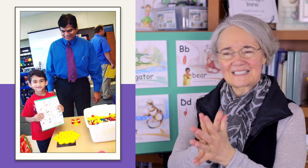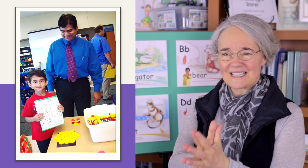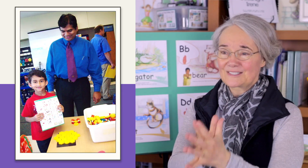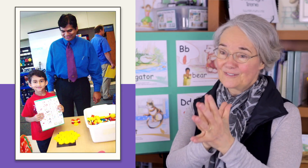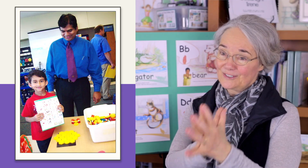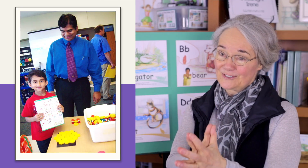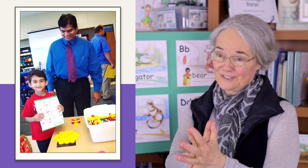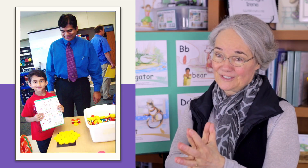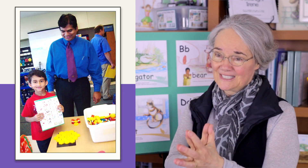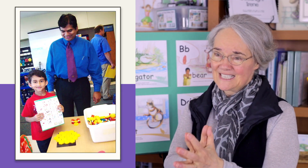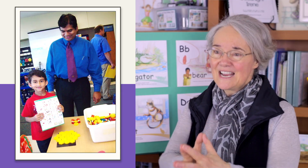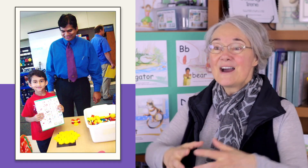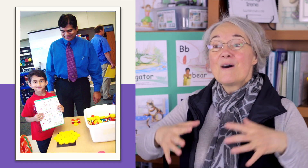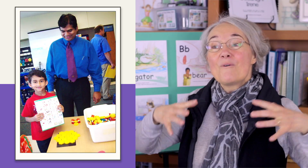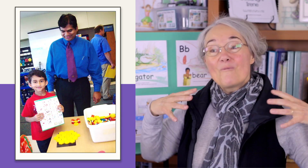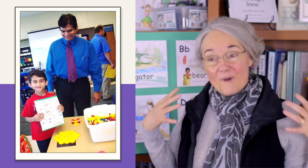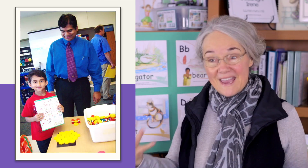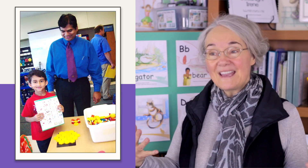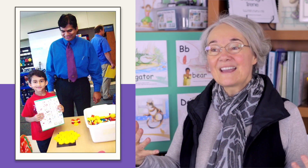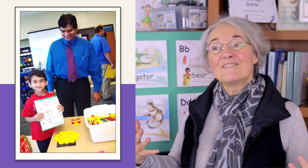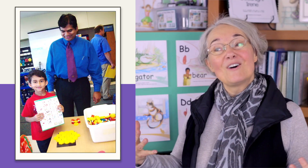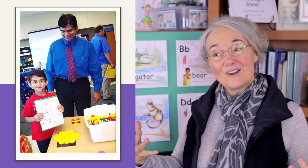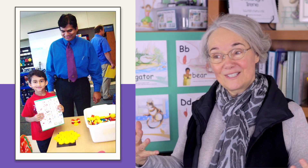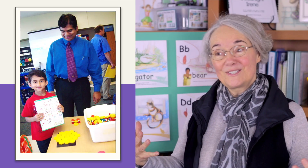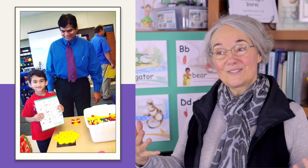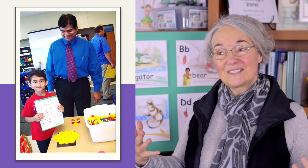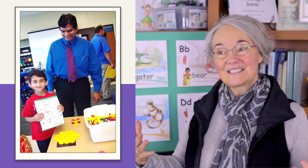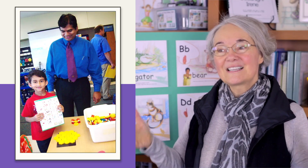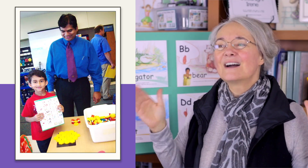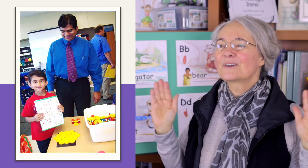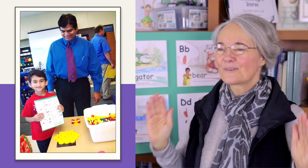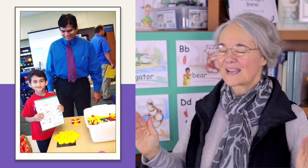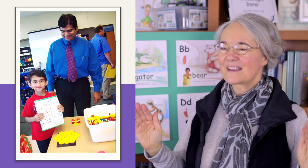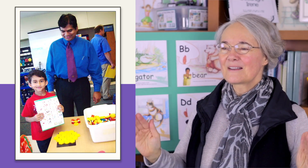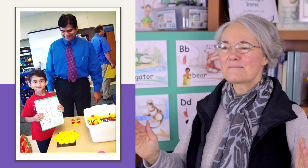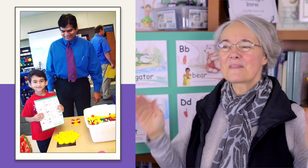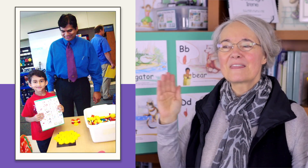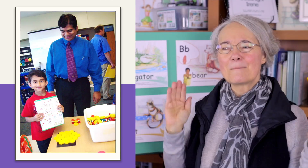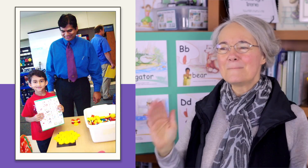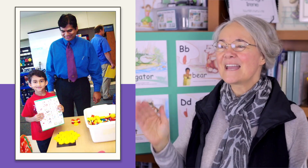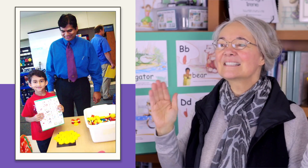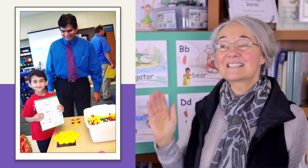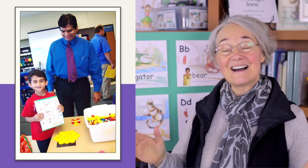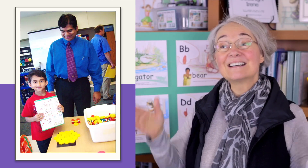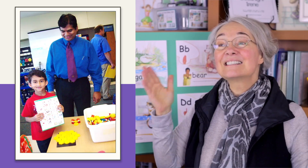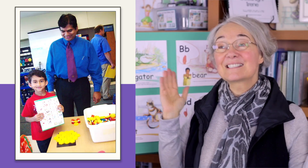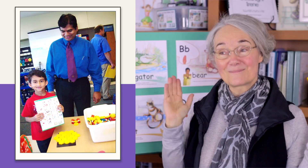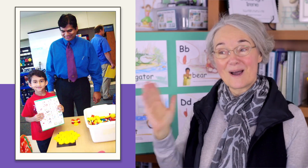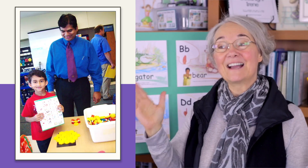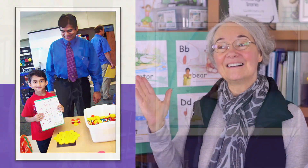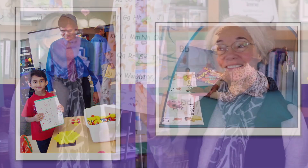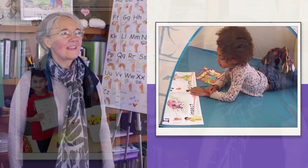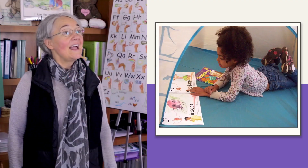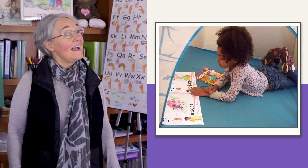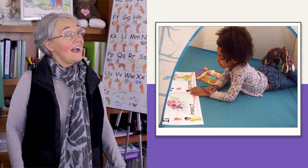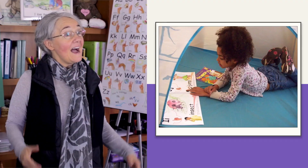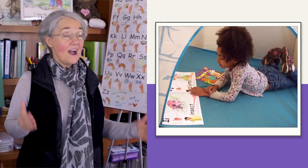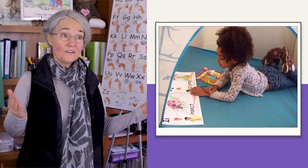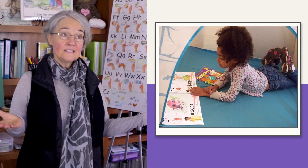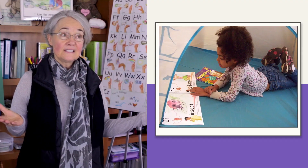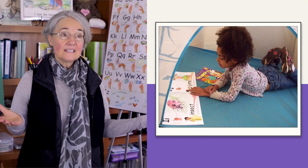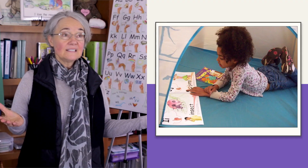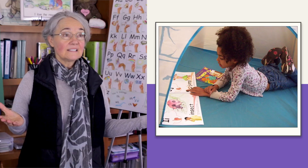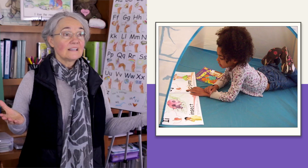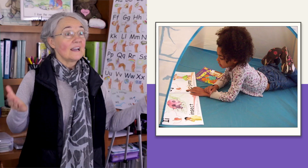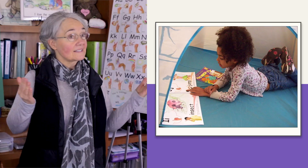be successful learners. We give all students a curriculum that makes us smile.